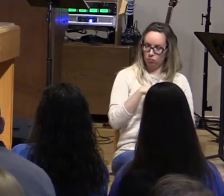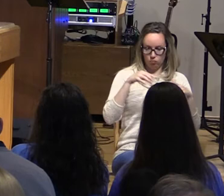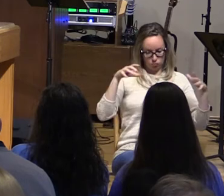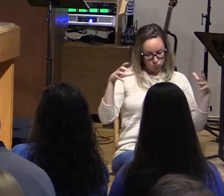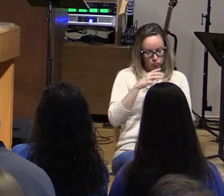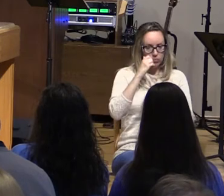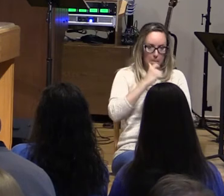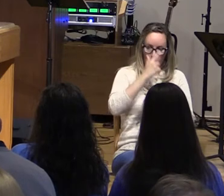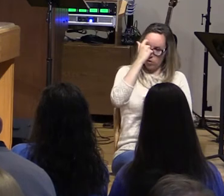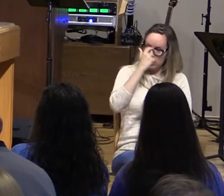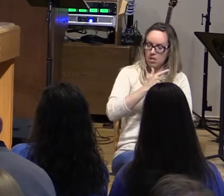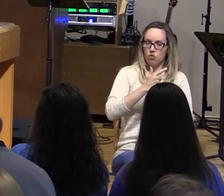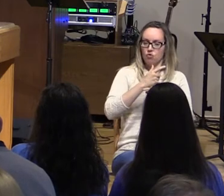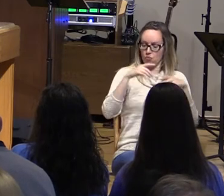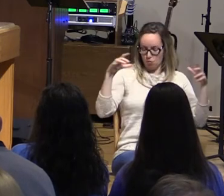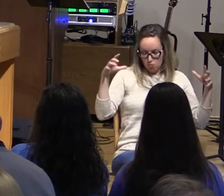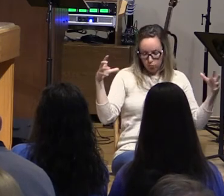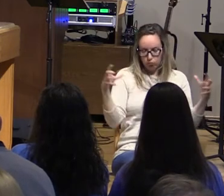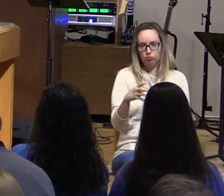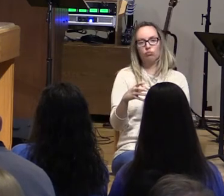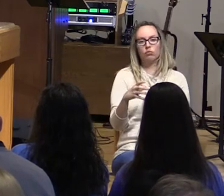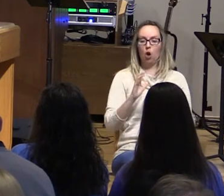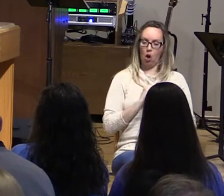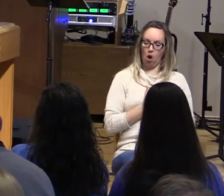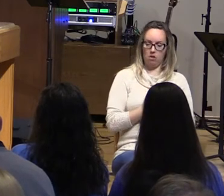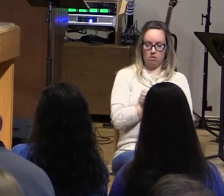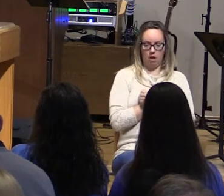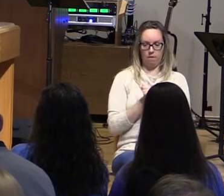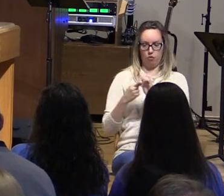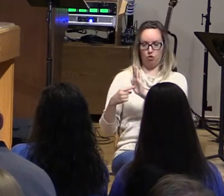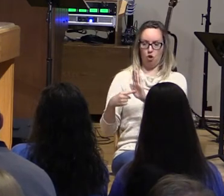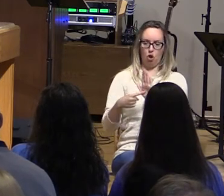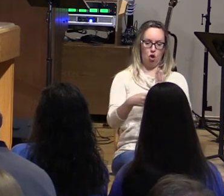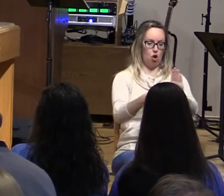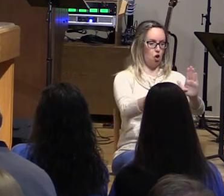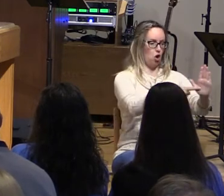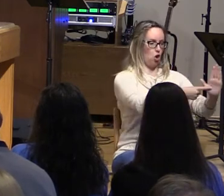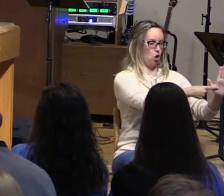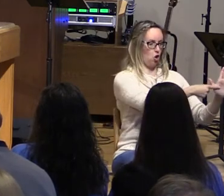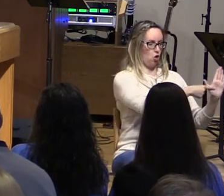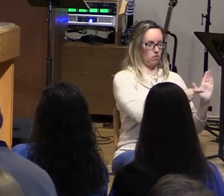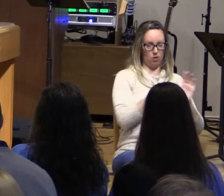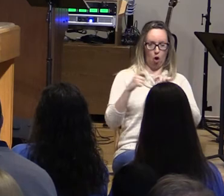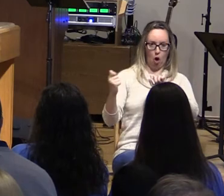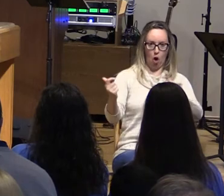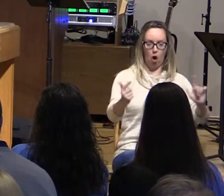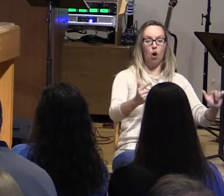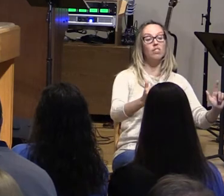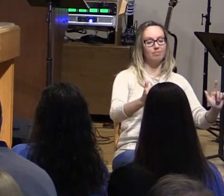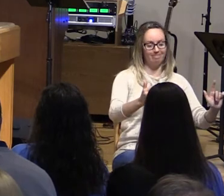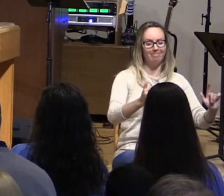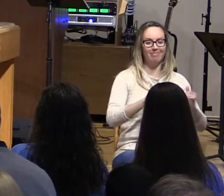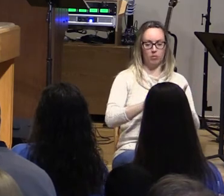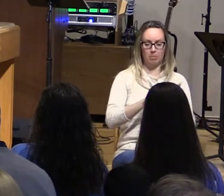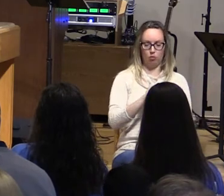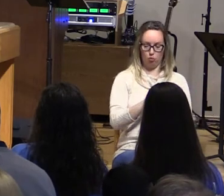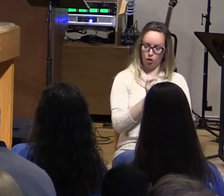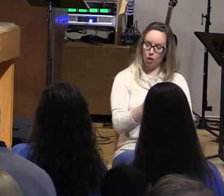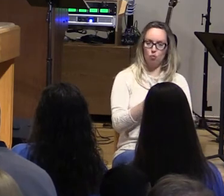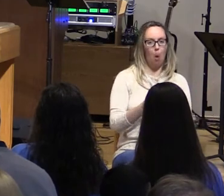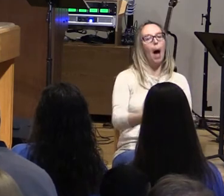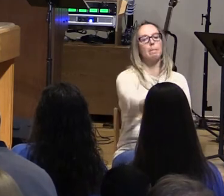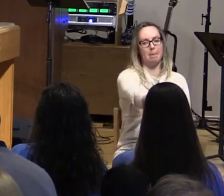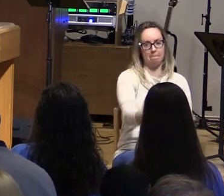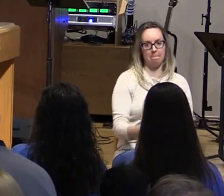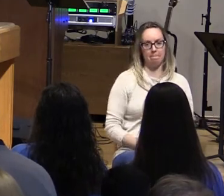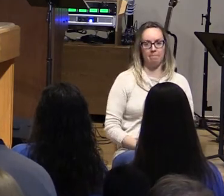as brothers and sisters and we show our love to each and every other person, that is when change occurs.